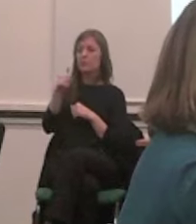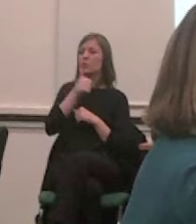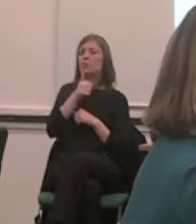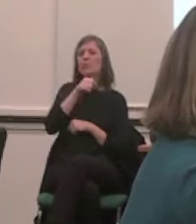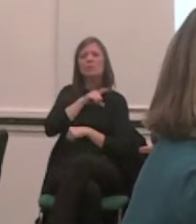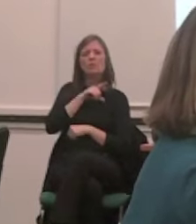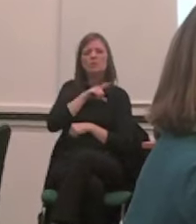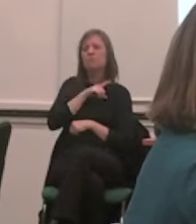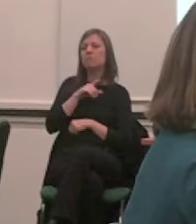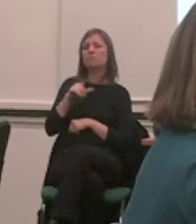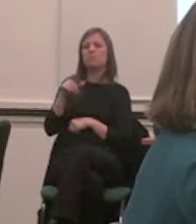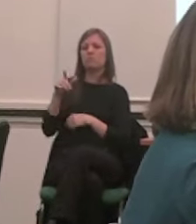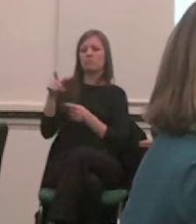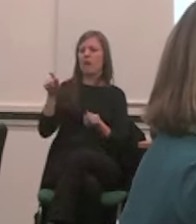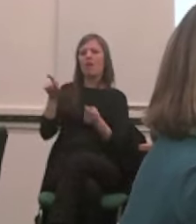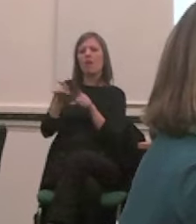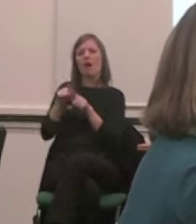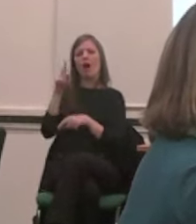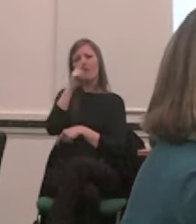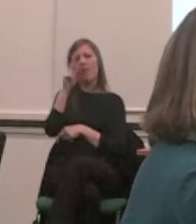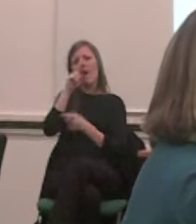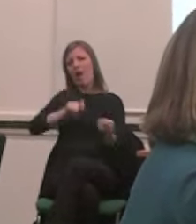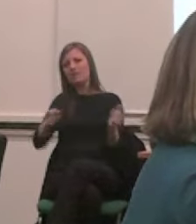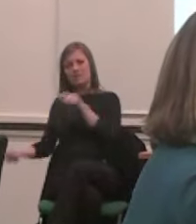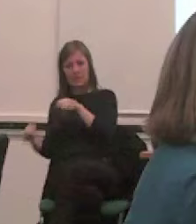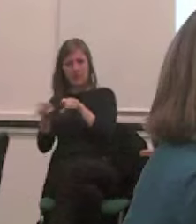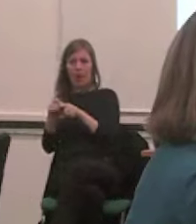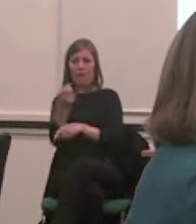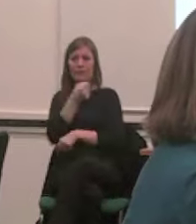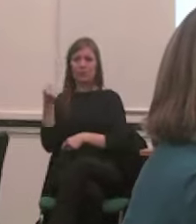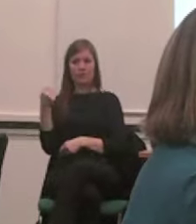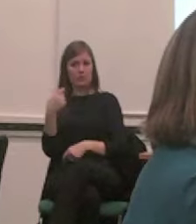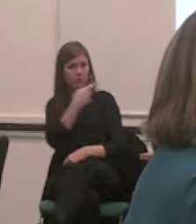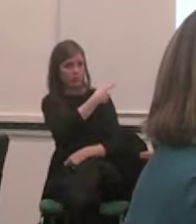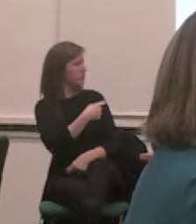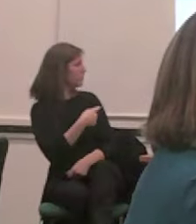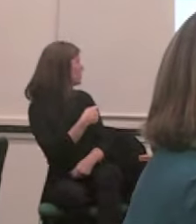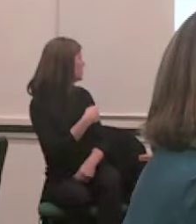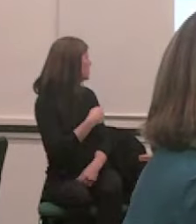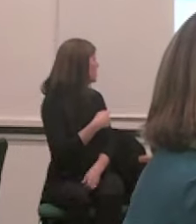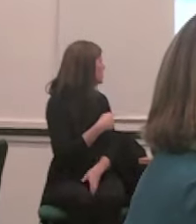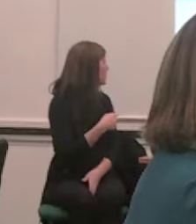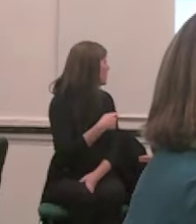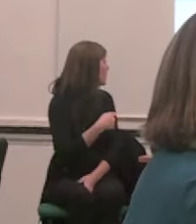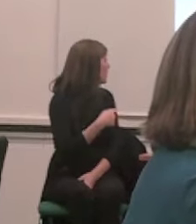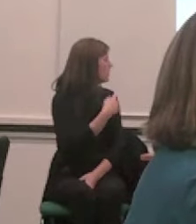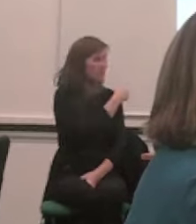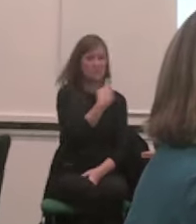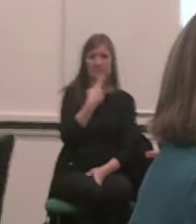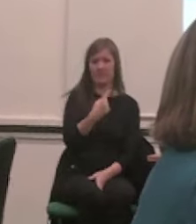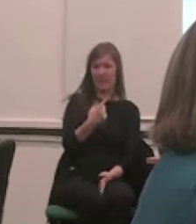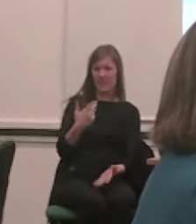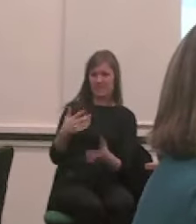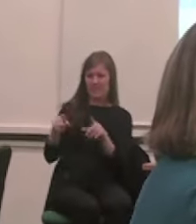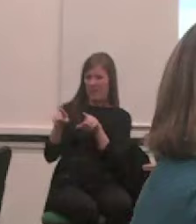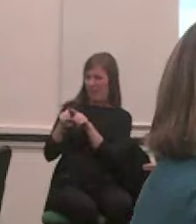like fly tipping. You can see there a fridge. He seems to think his estate is on the migratory path of fridges.